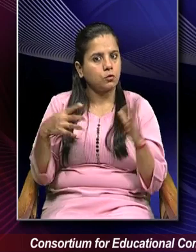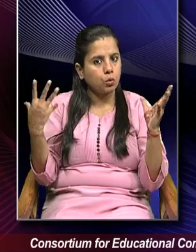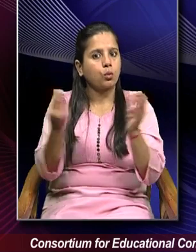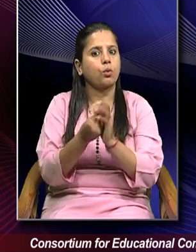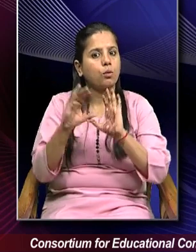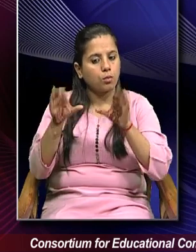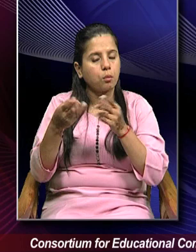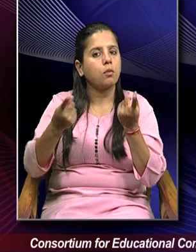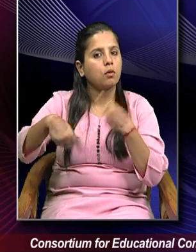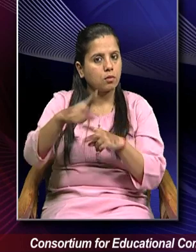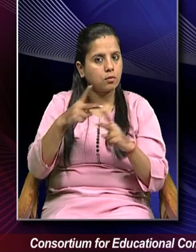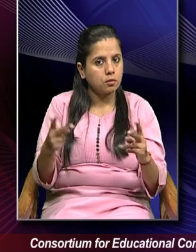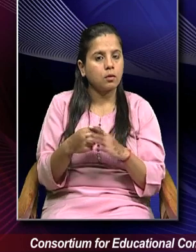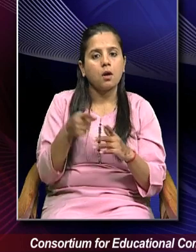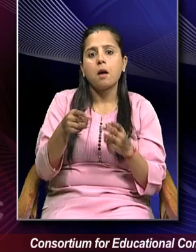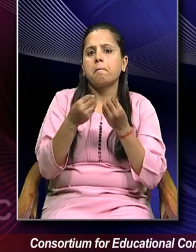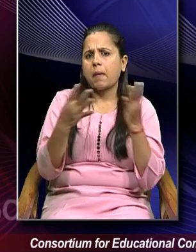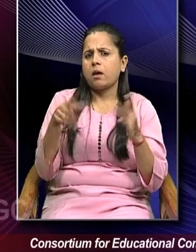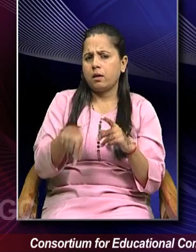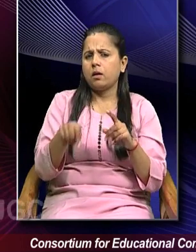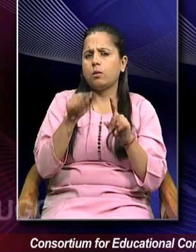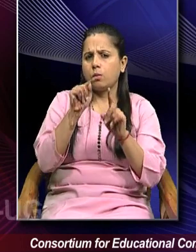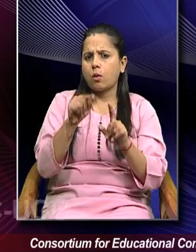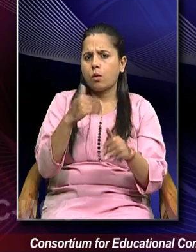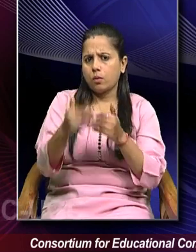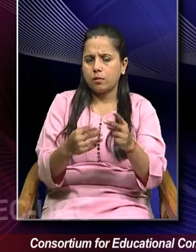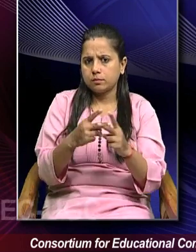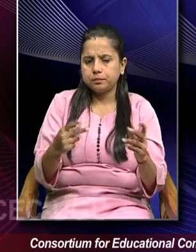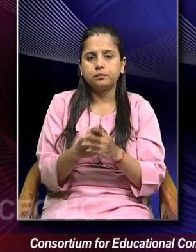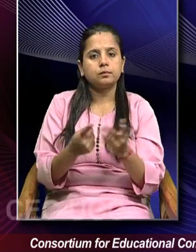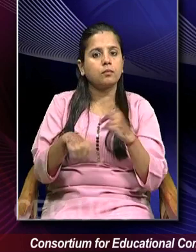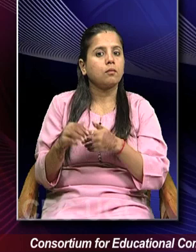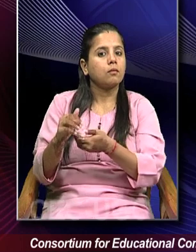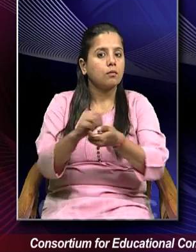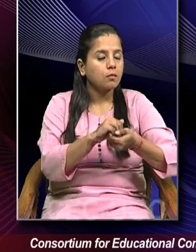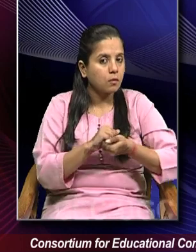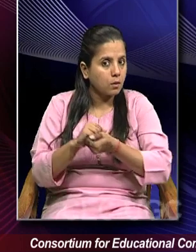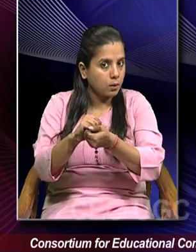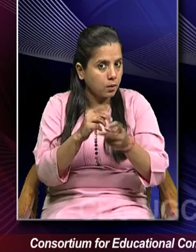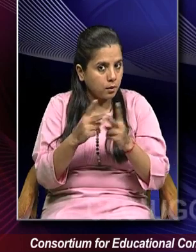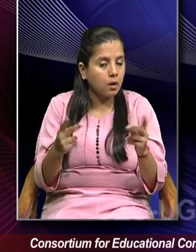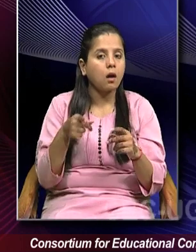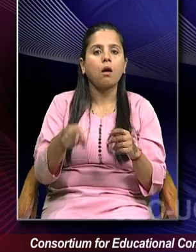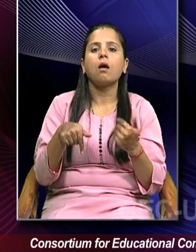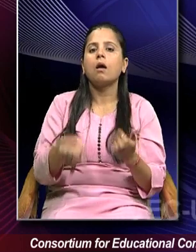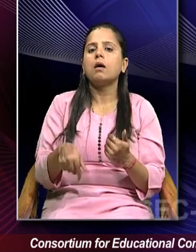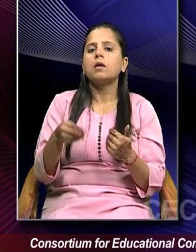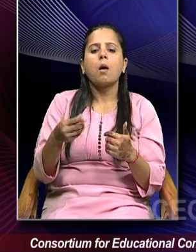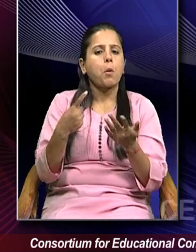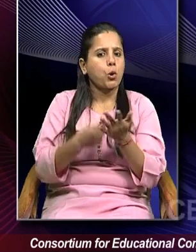together, and at many points of time their alliances were also